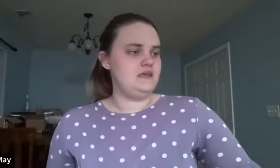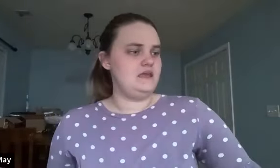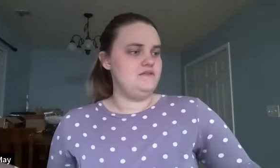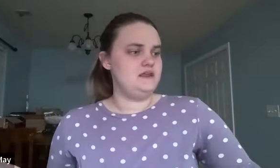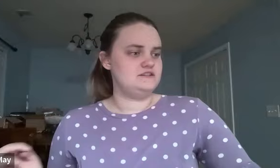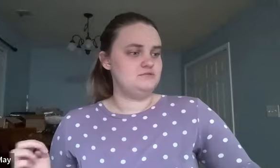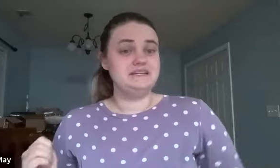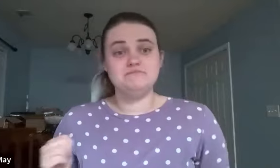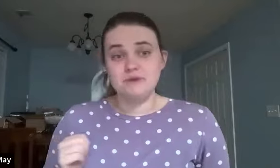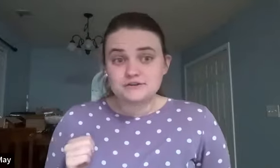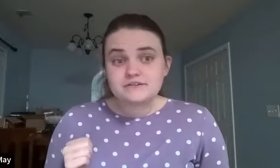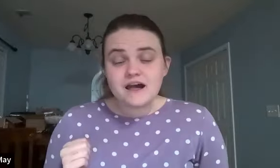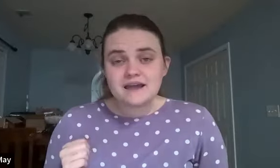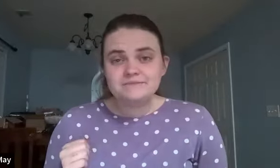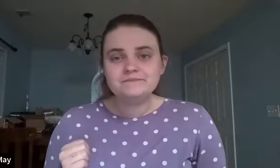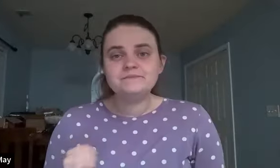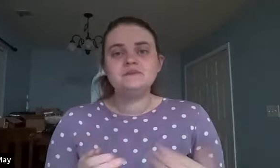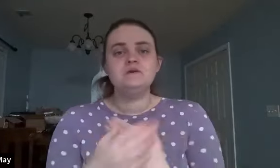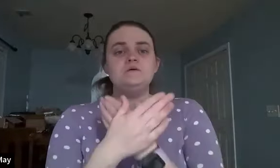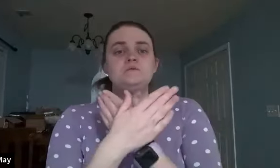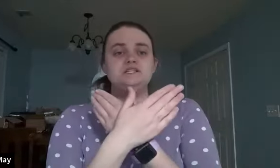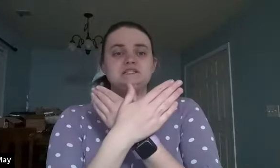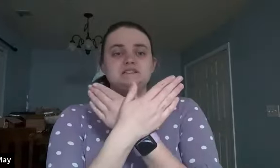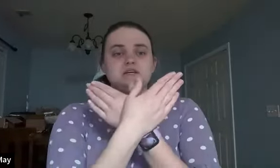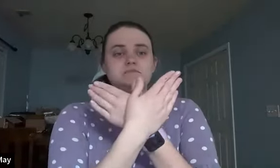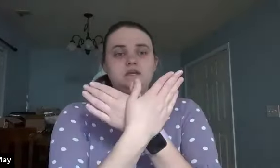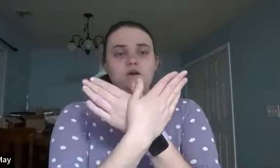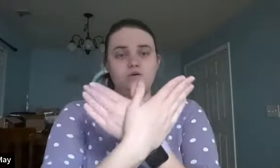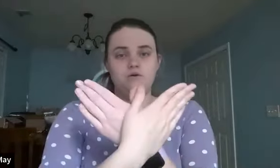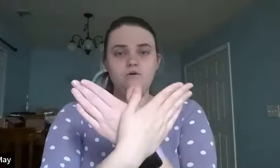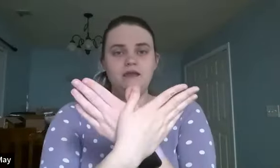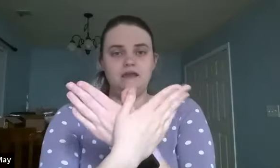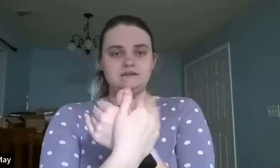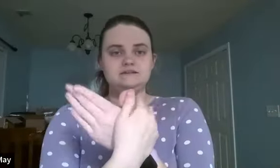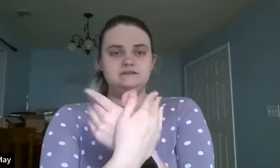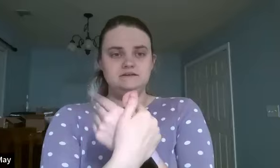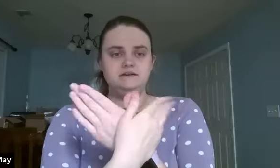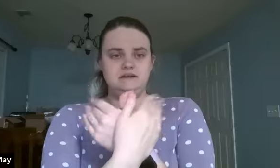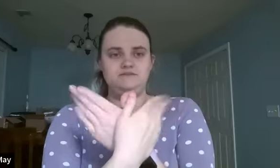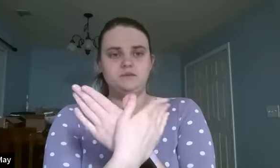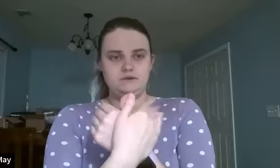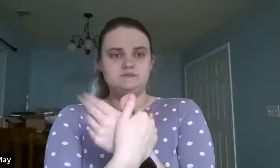Then the next one is butterfly, which is going to be your whole hand and flapping the wings.